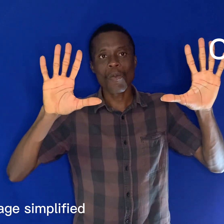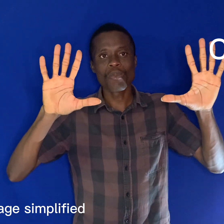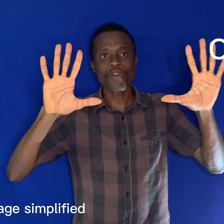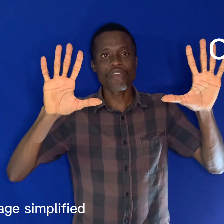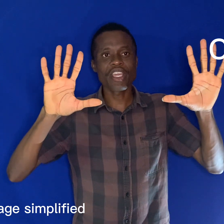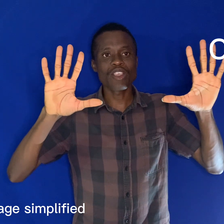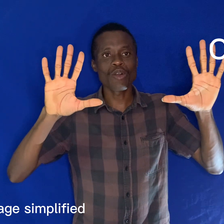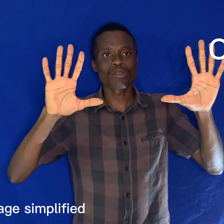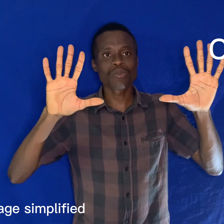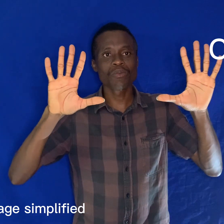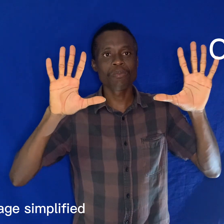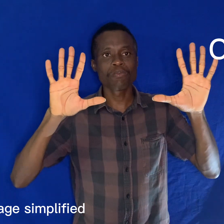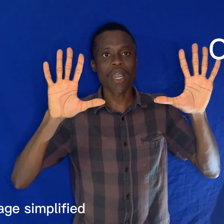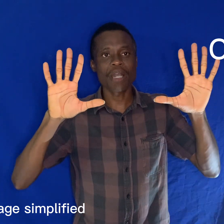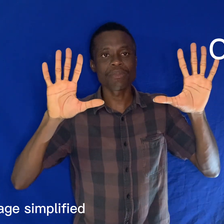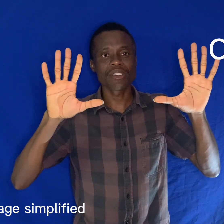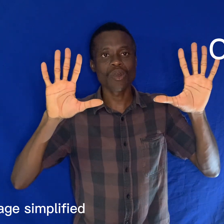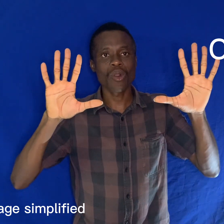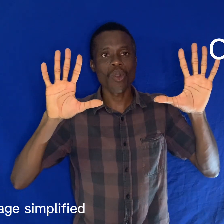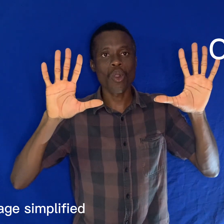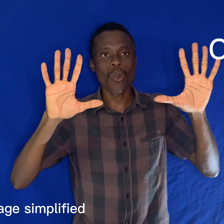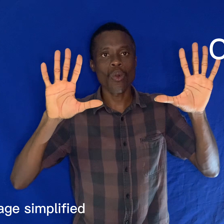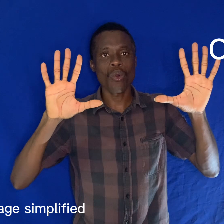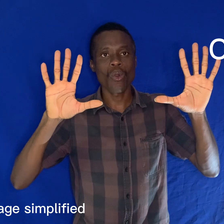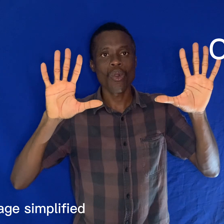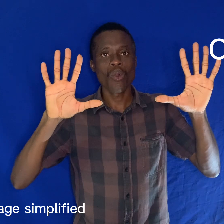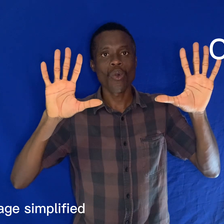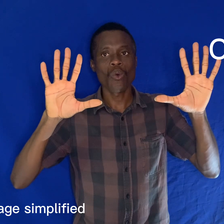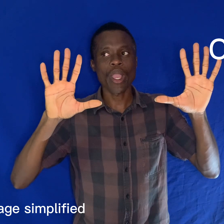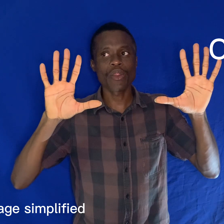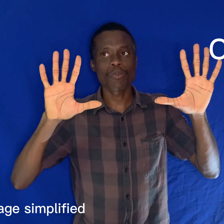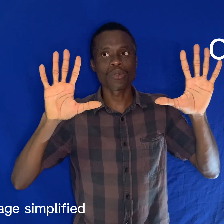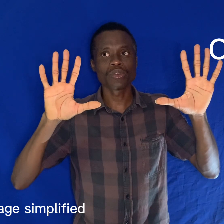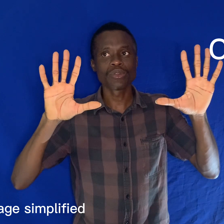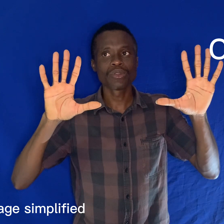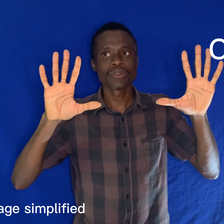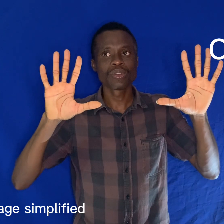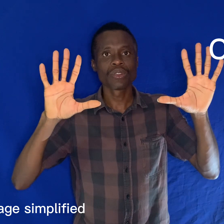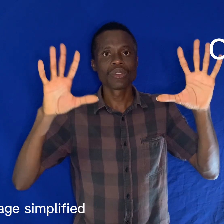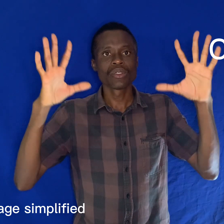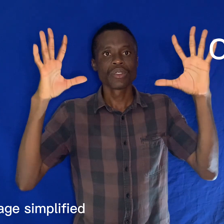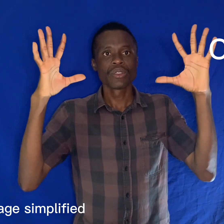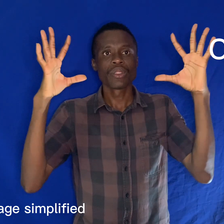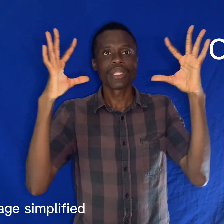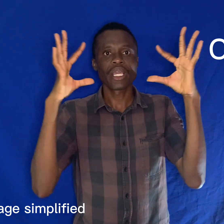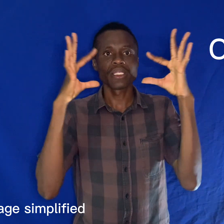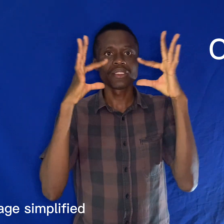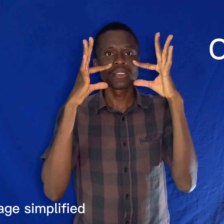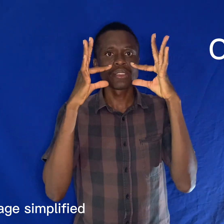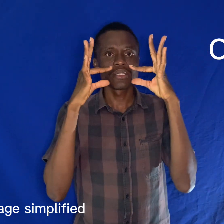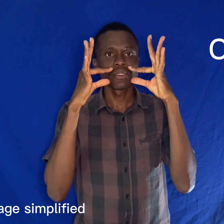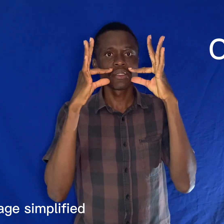Your palms wide open. Then,